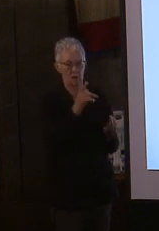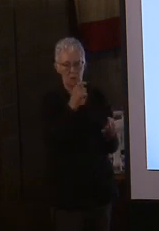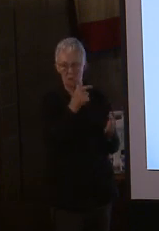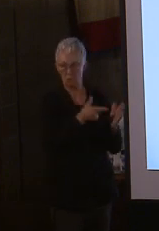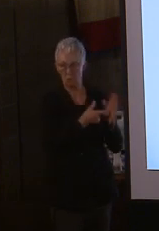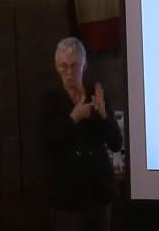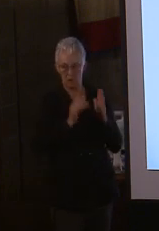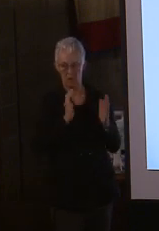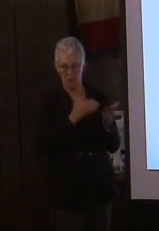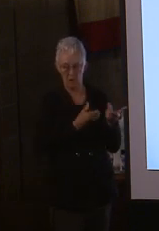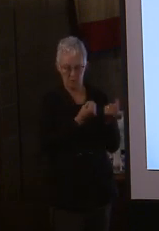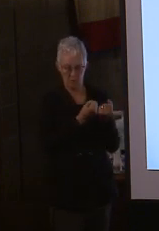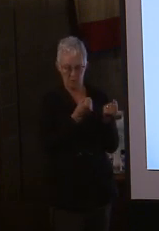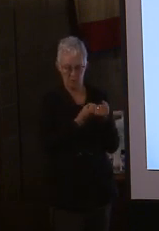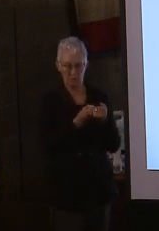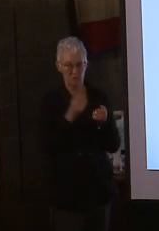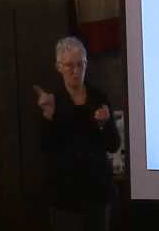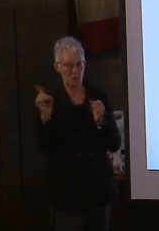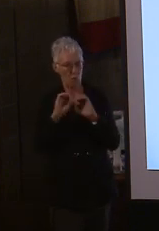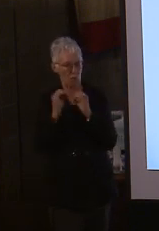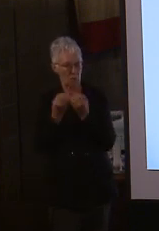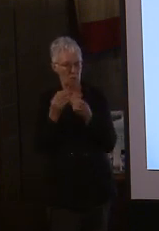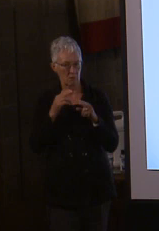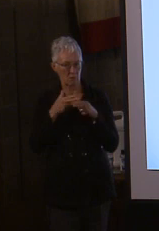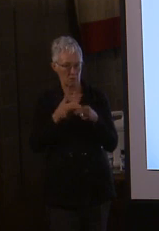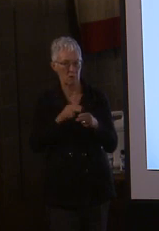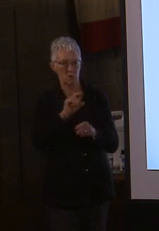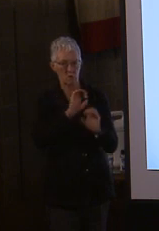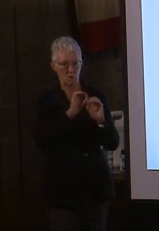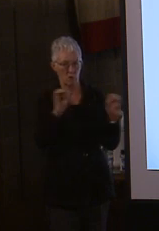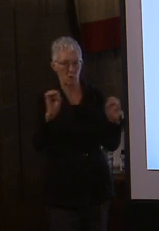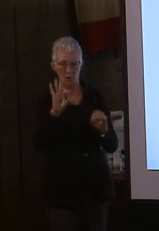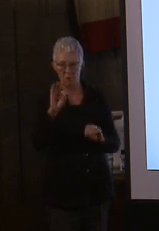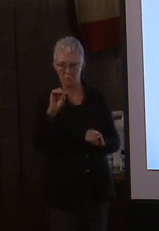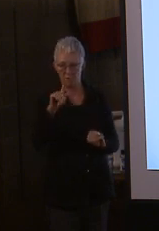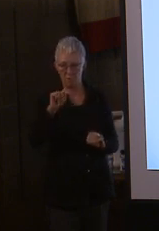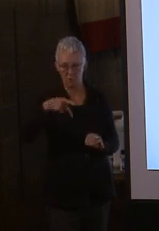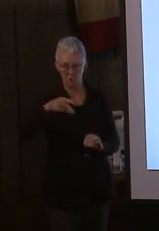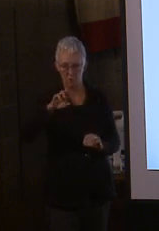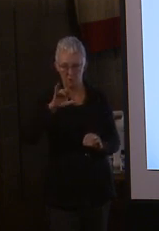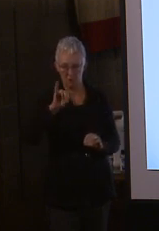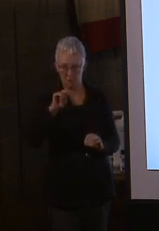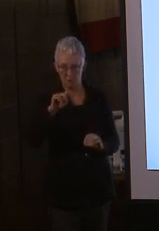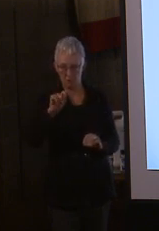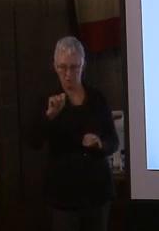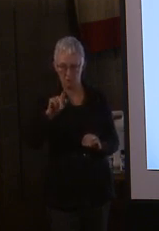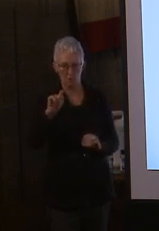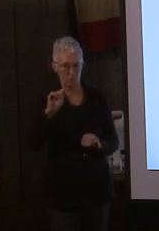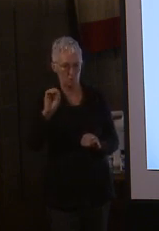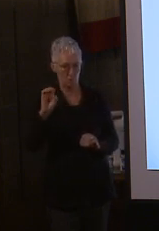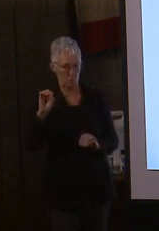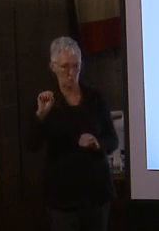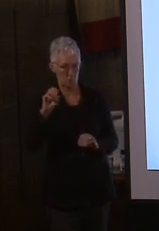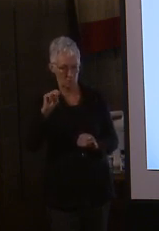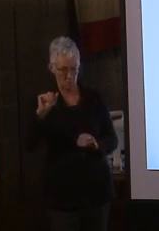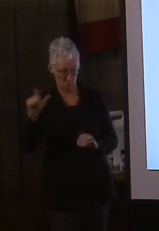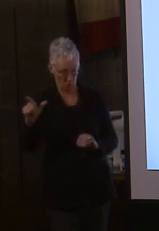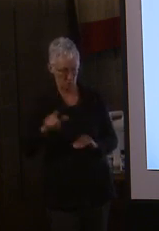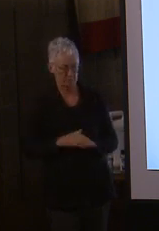why we have No Footprint Too Small. Now, back in 1988, President Ronald Reagan did the